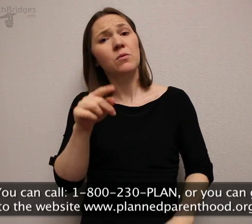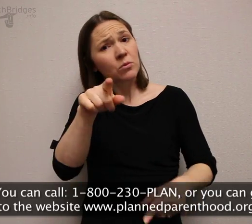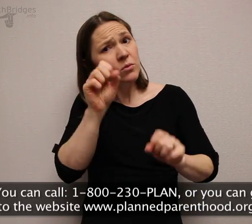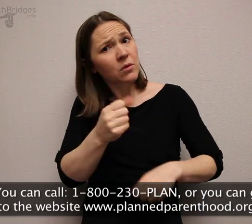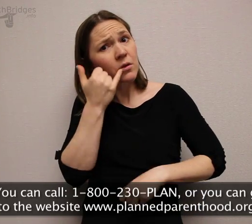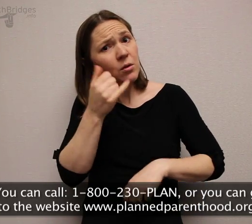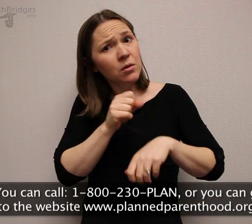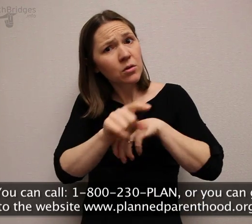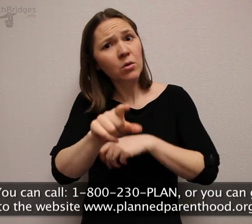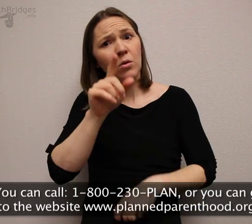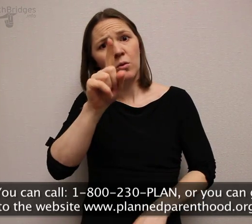You can call